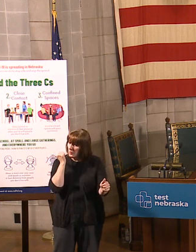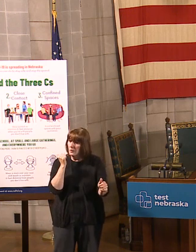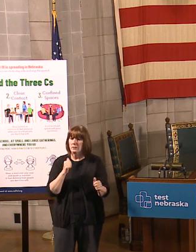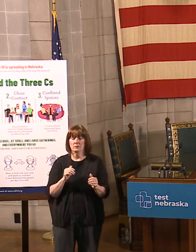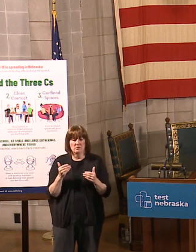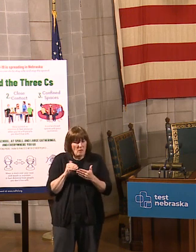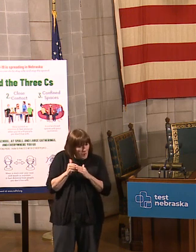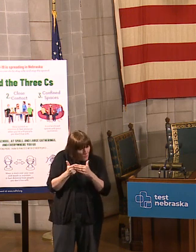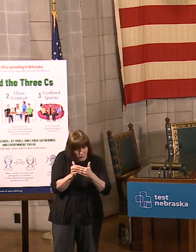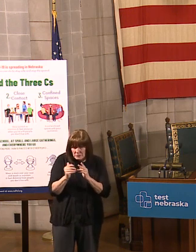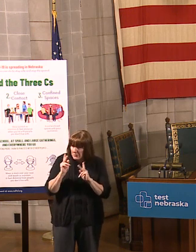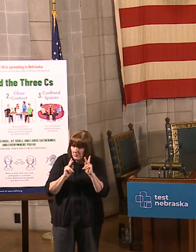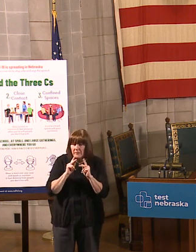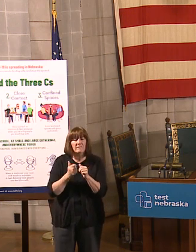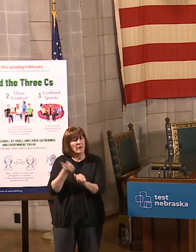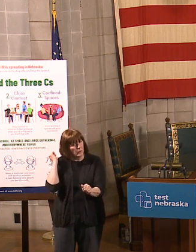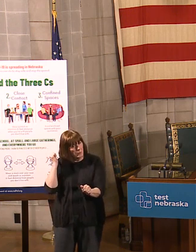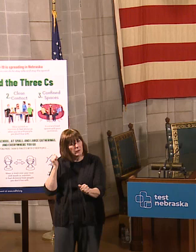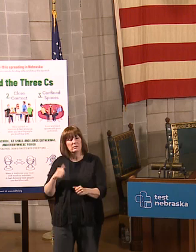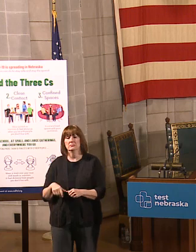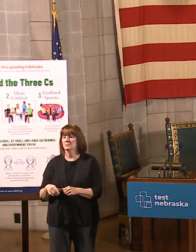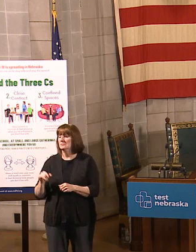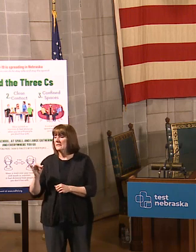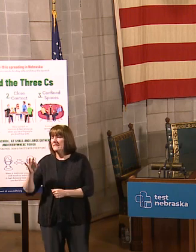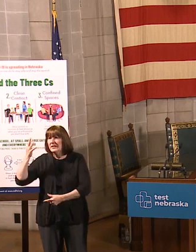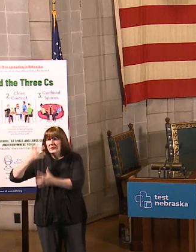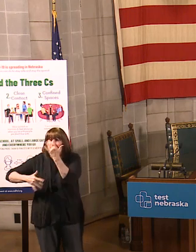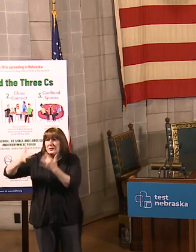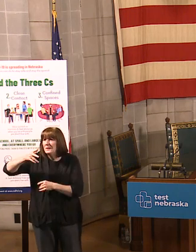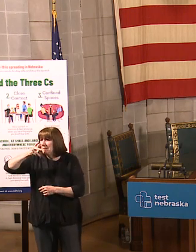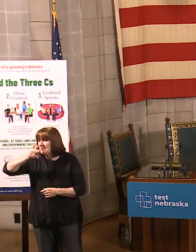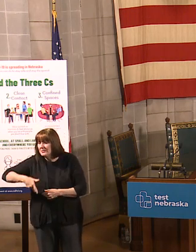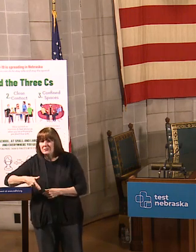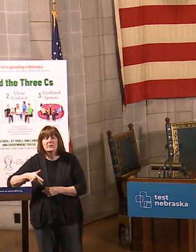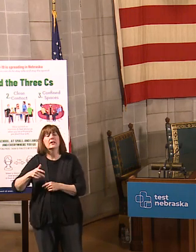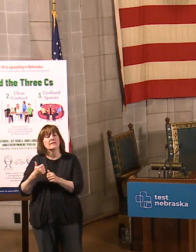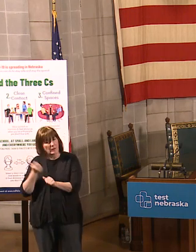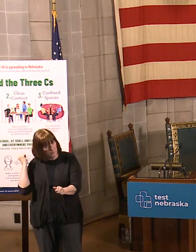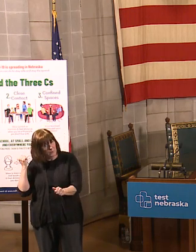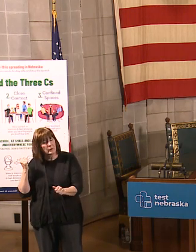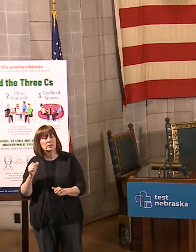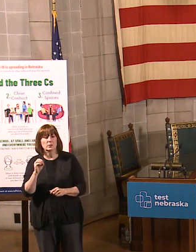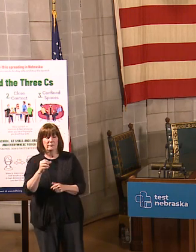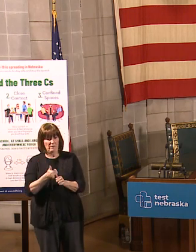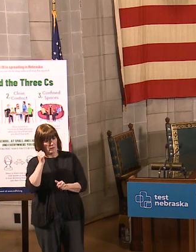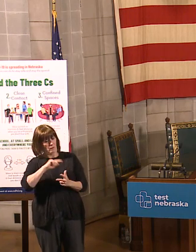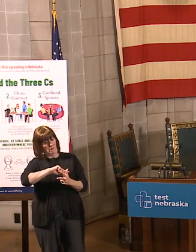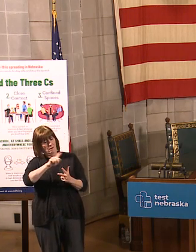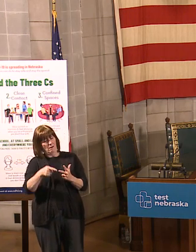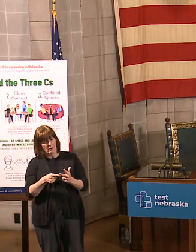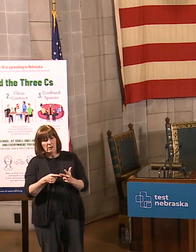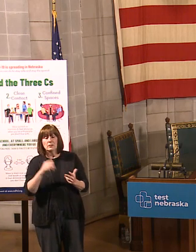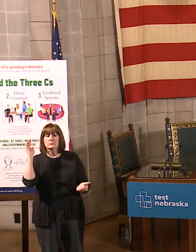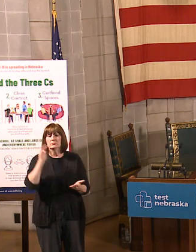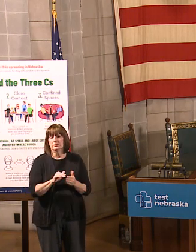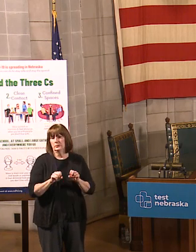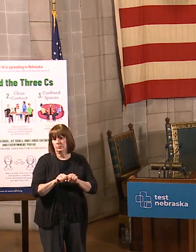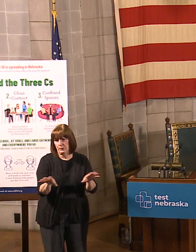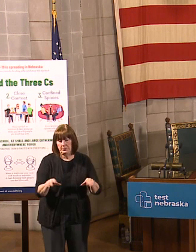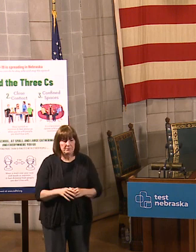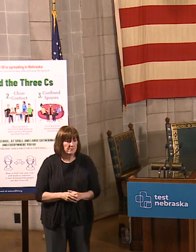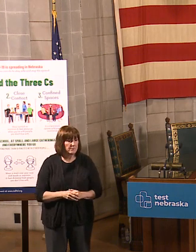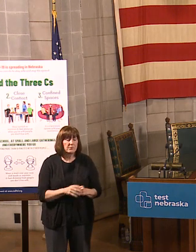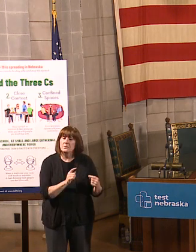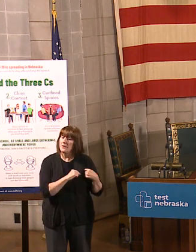It's a virus that spreads from one person to another. So if you avoid those places, you'll reduce the chance for the virus to spread. And again, all of this has been